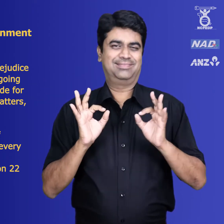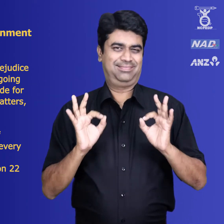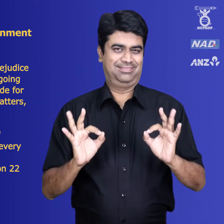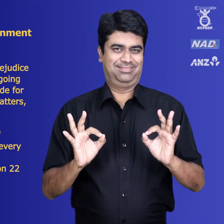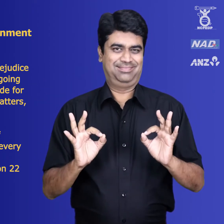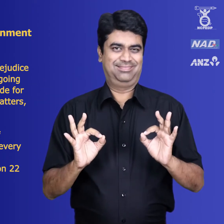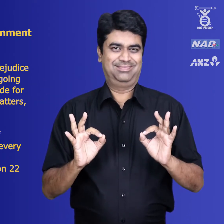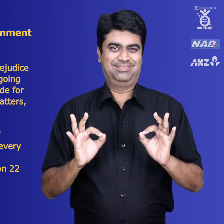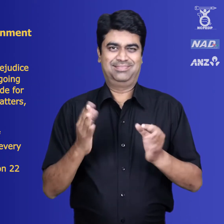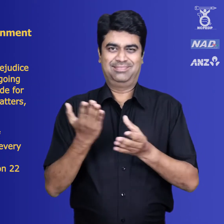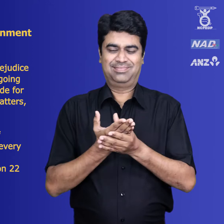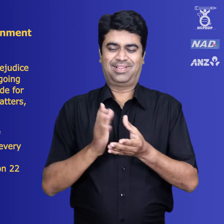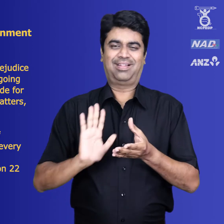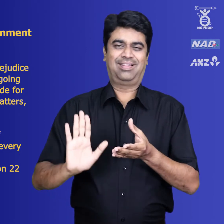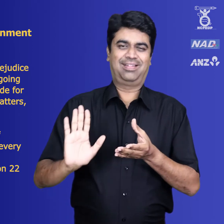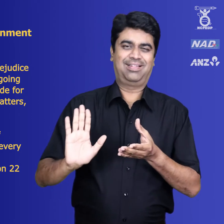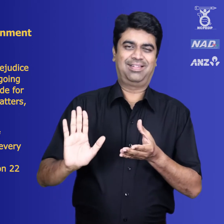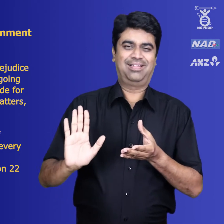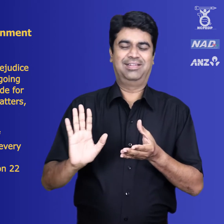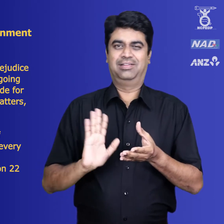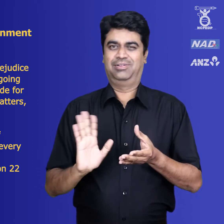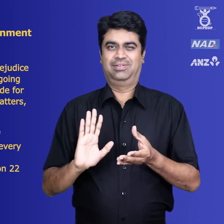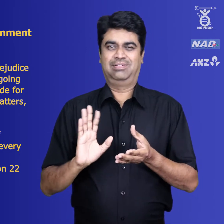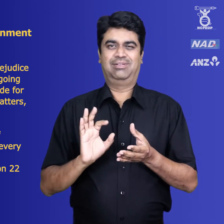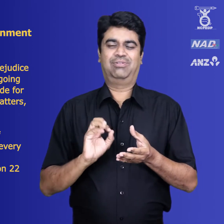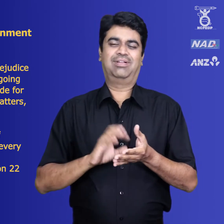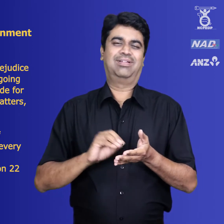1 of section 22.